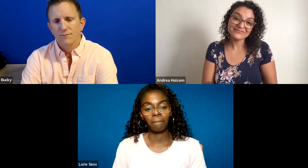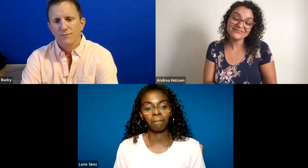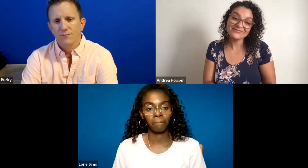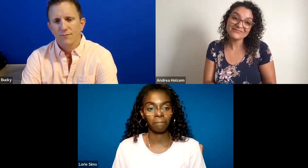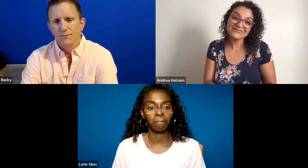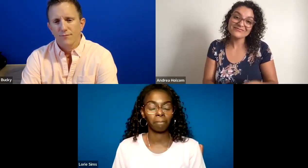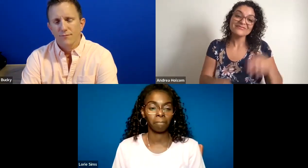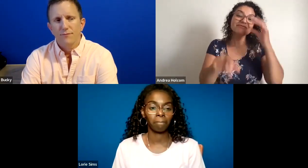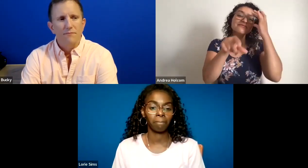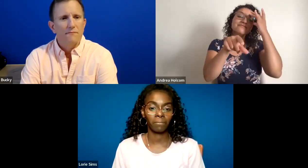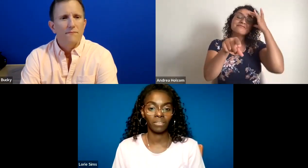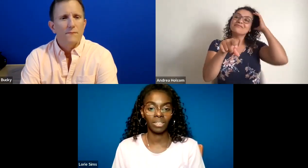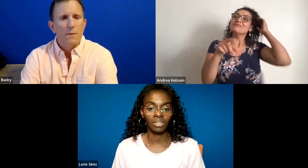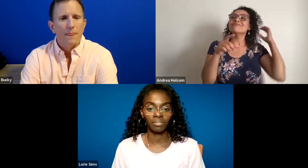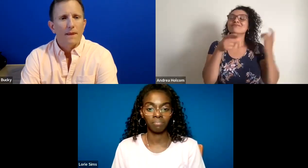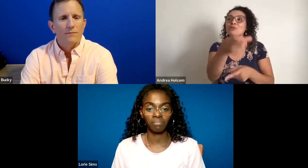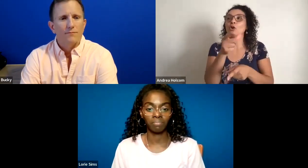develop.